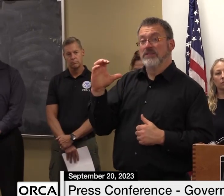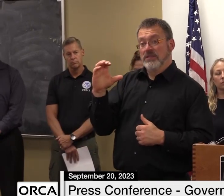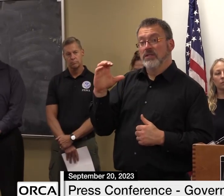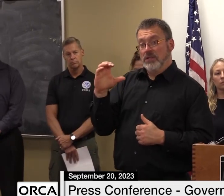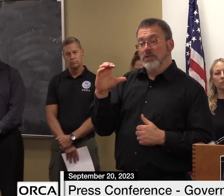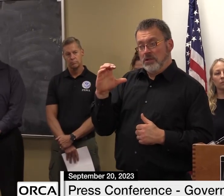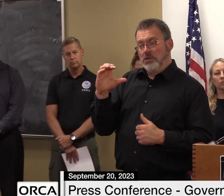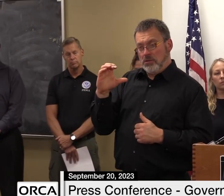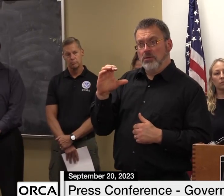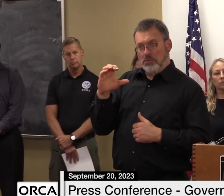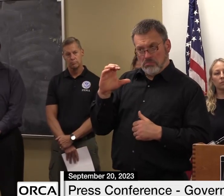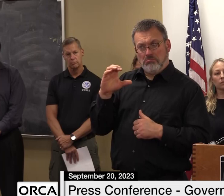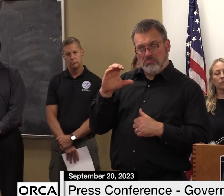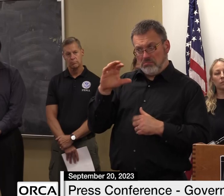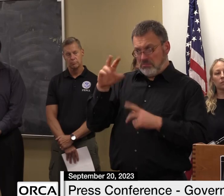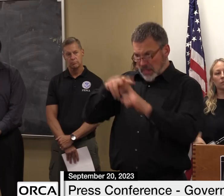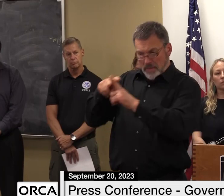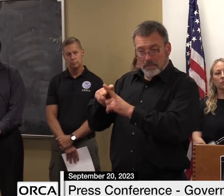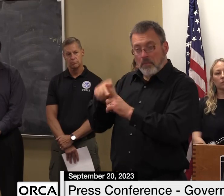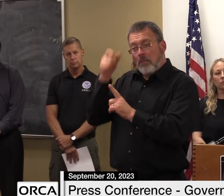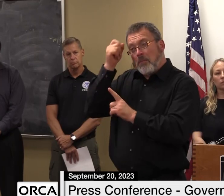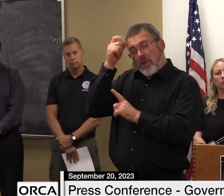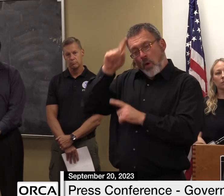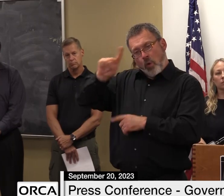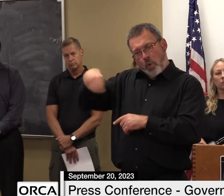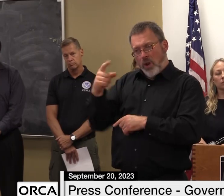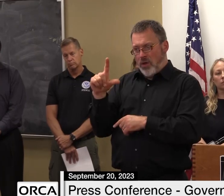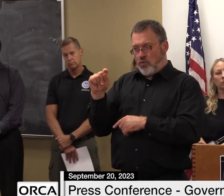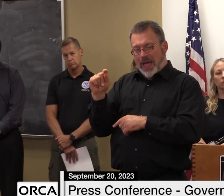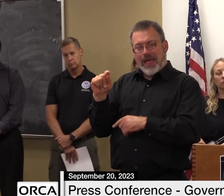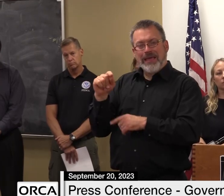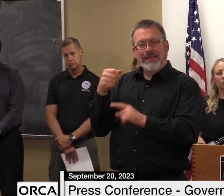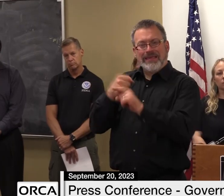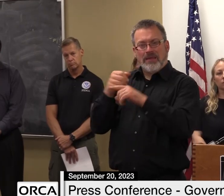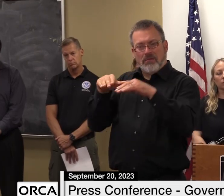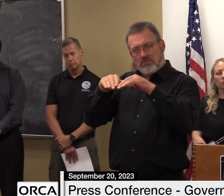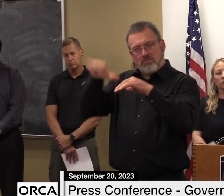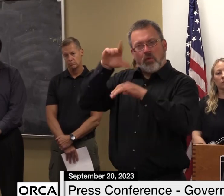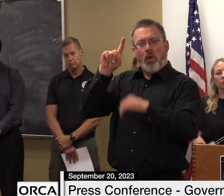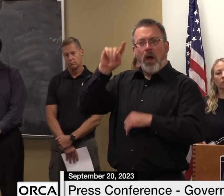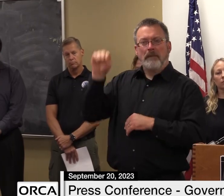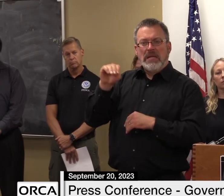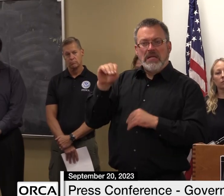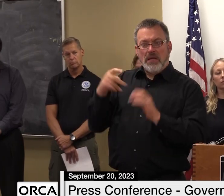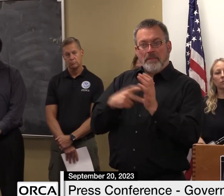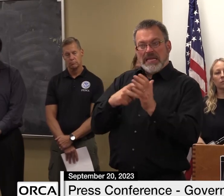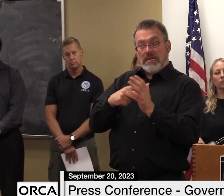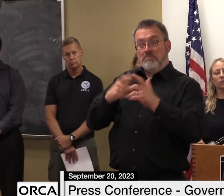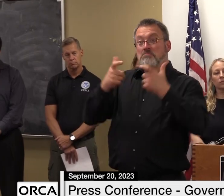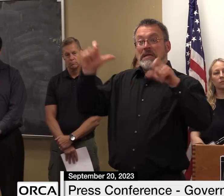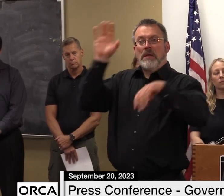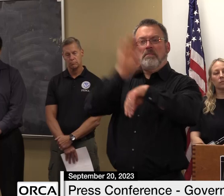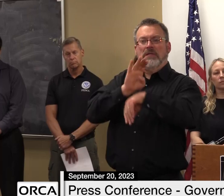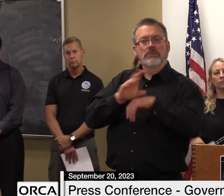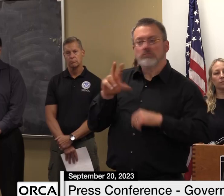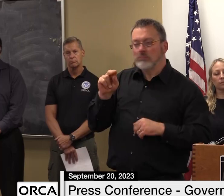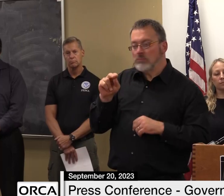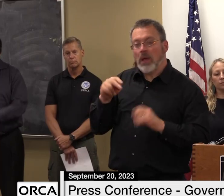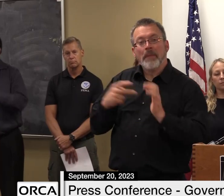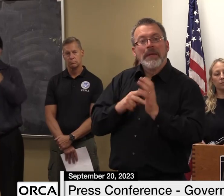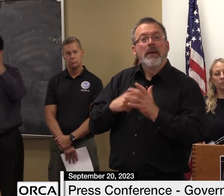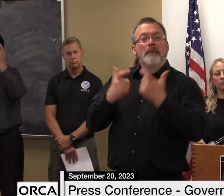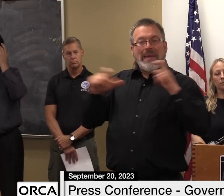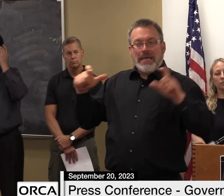doesn't mean that they're the larger business. It just means they have the largest impact of the physical damage. The rest, most of the applicants are